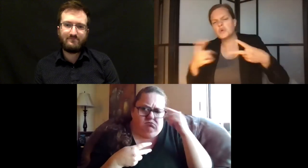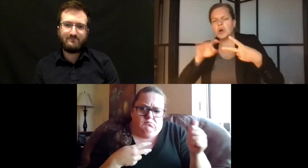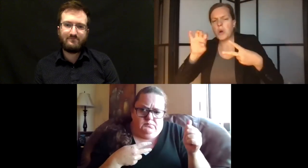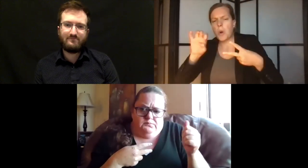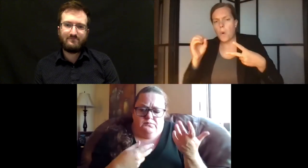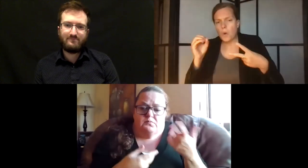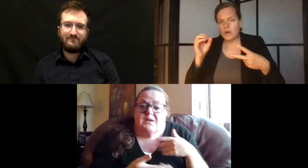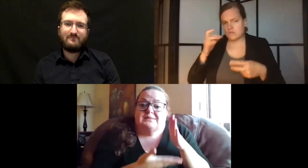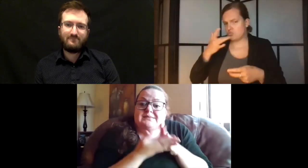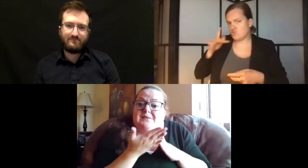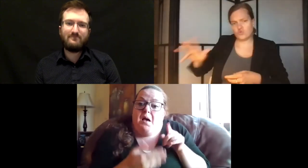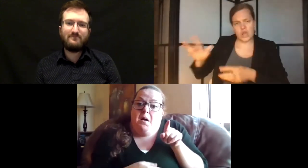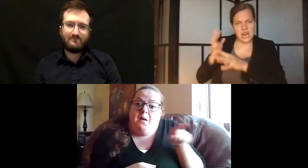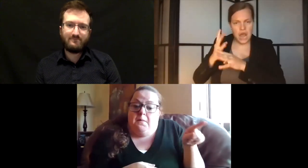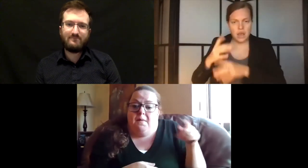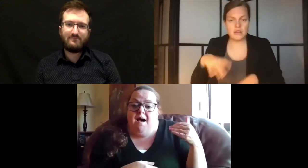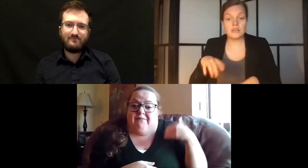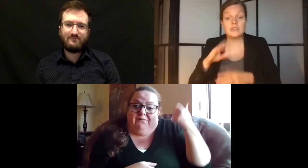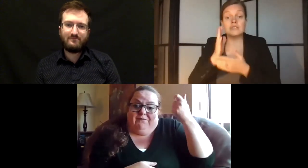which program they want to partake of.